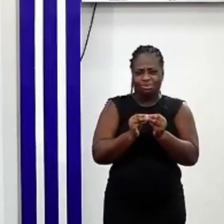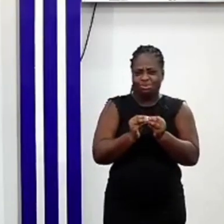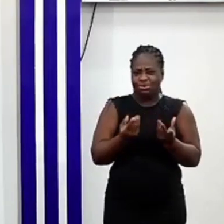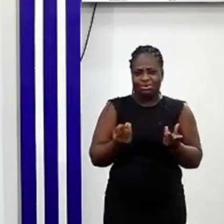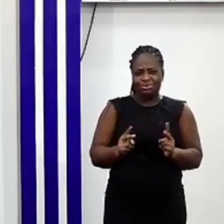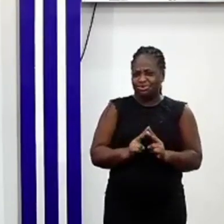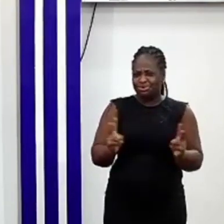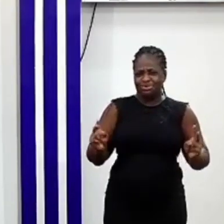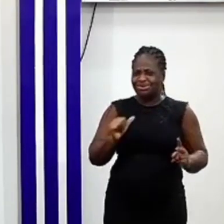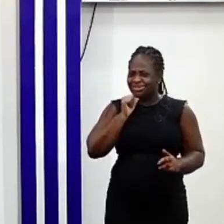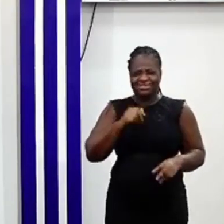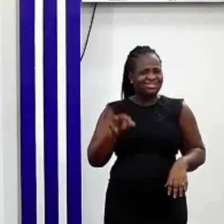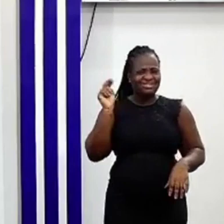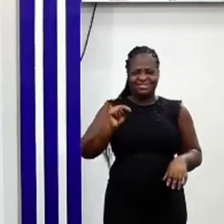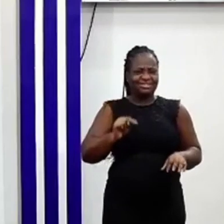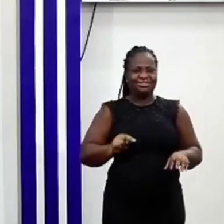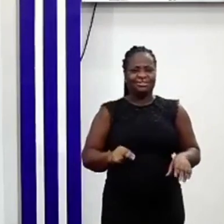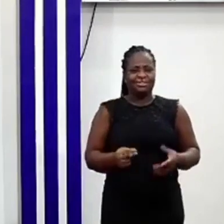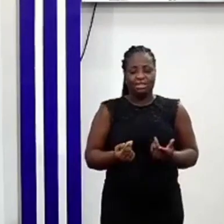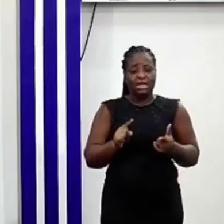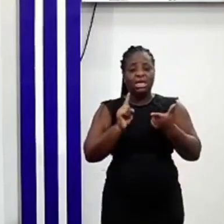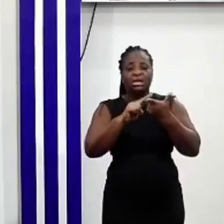So it's not necessary. Secondly,